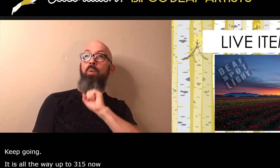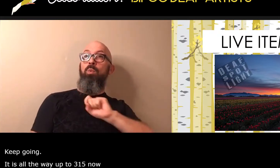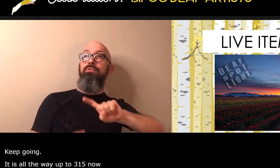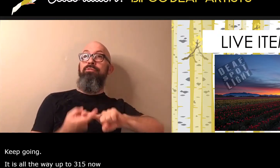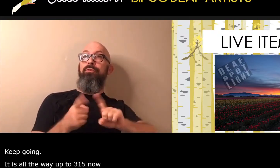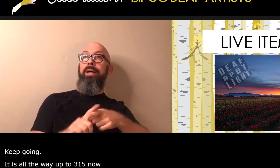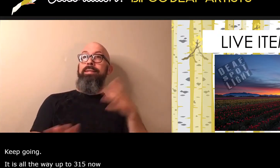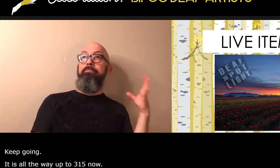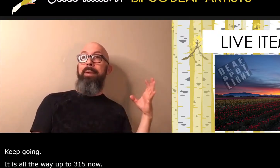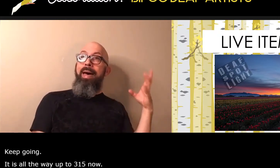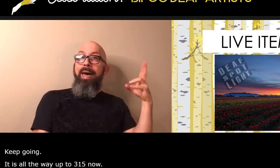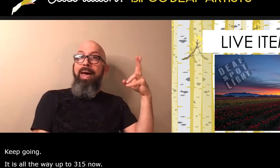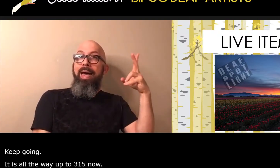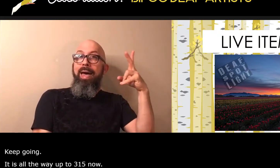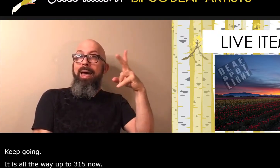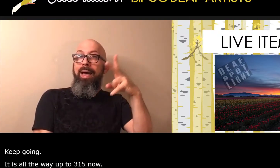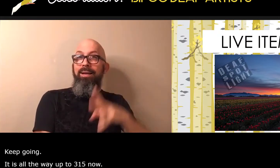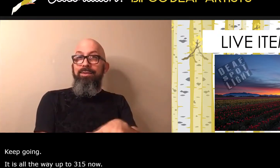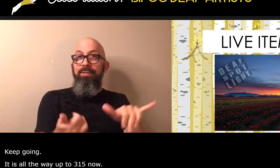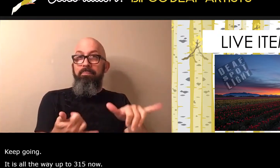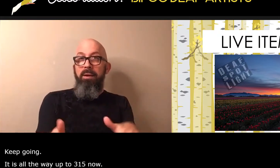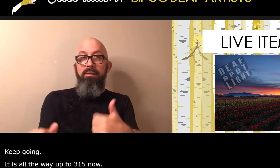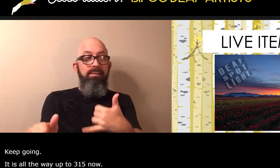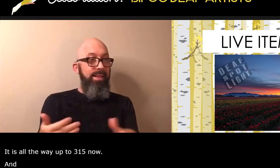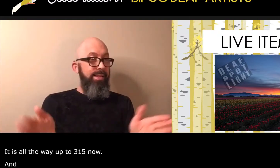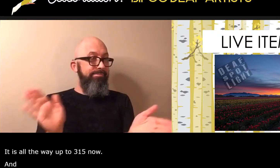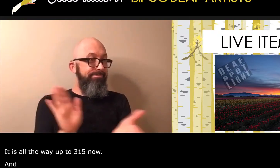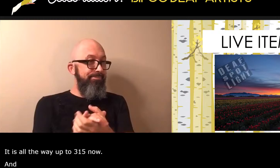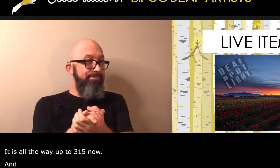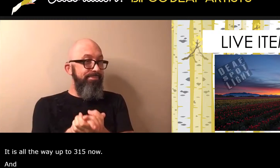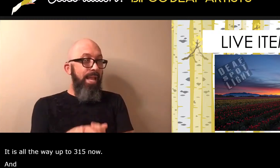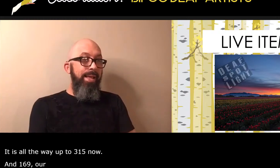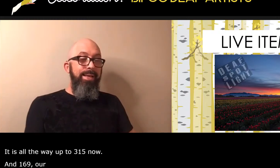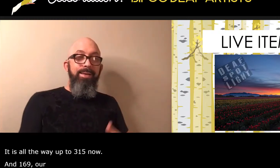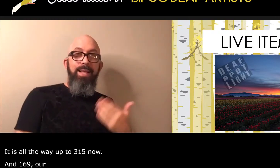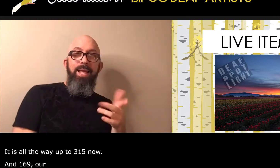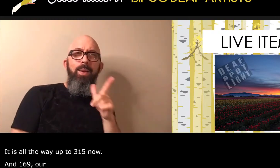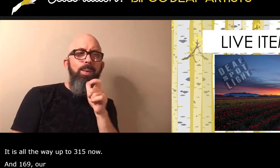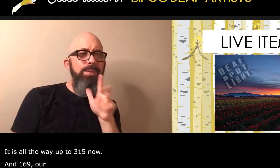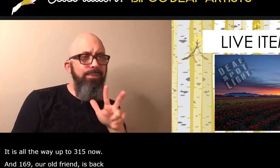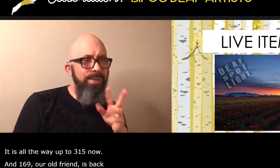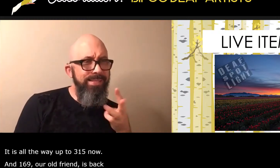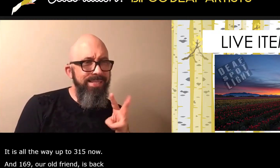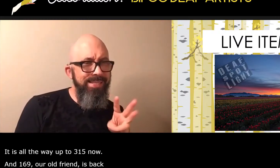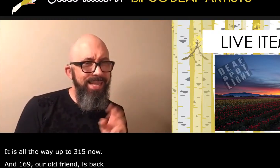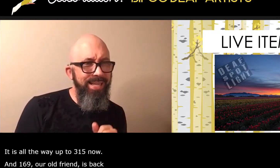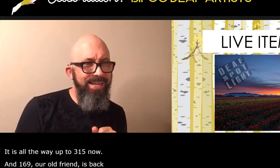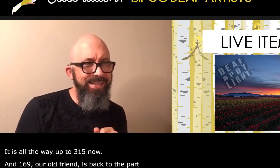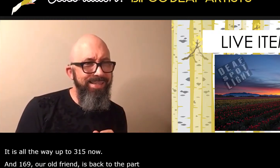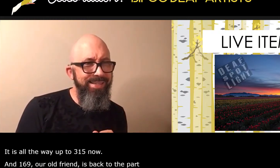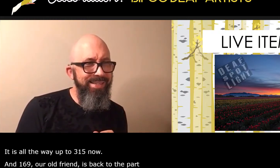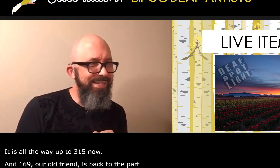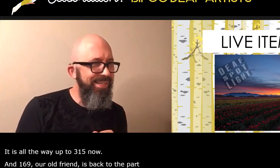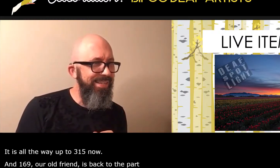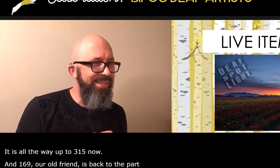And 169, our old friend, is back to the party.